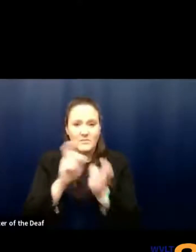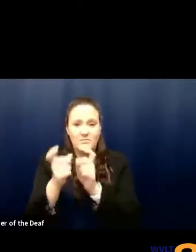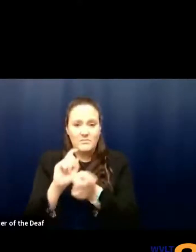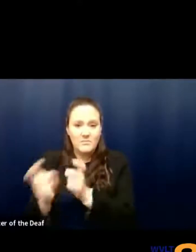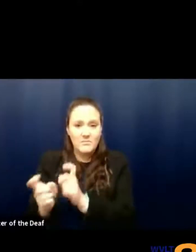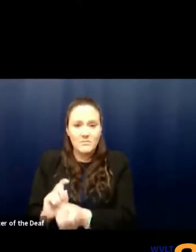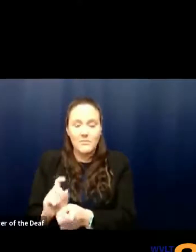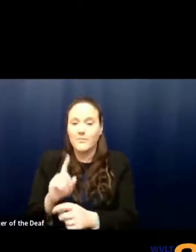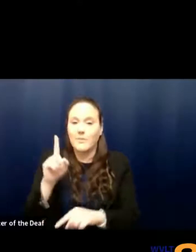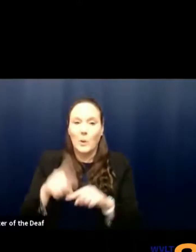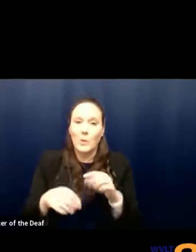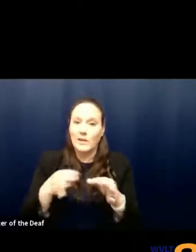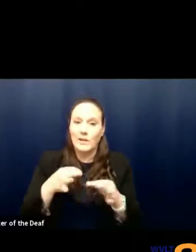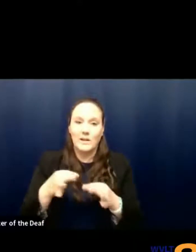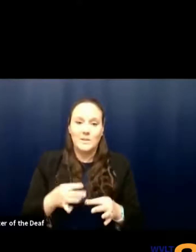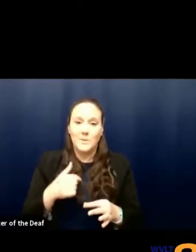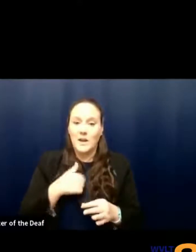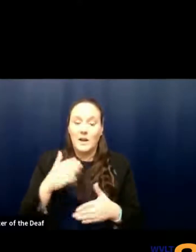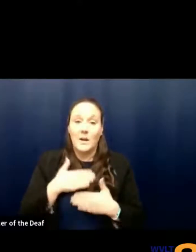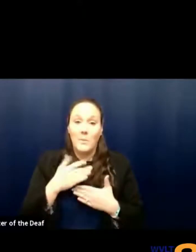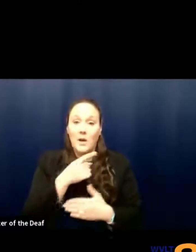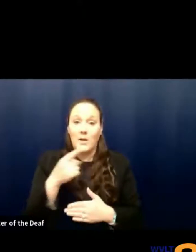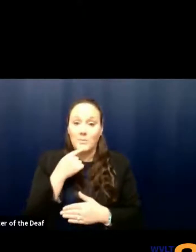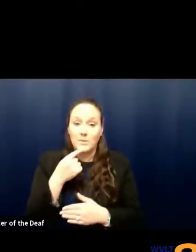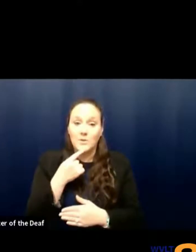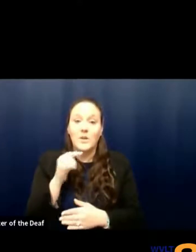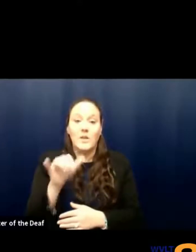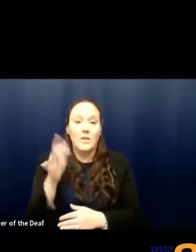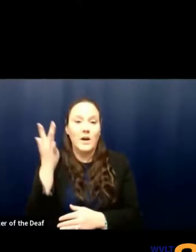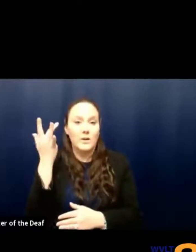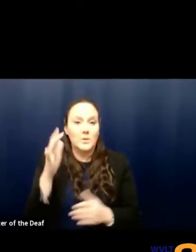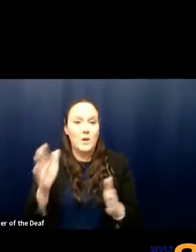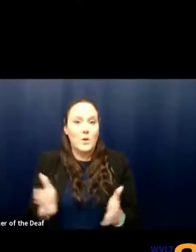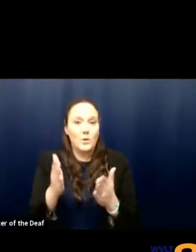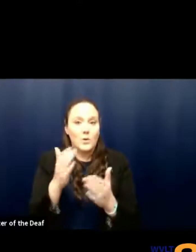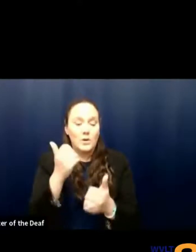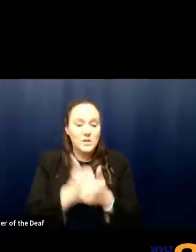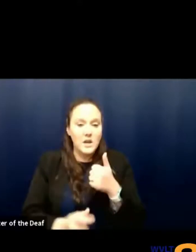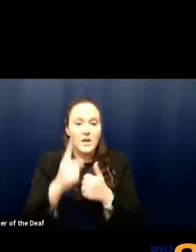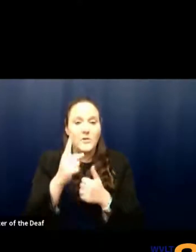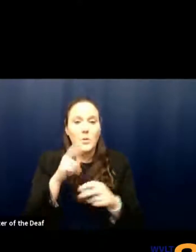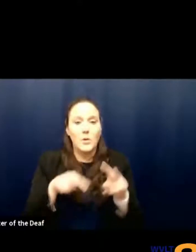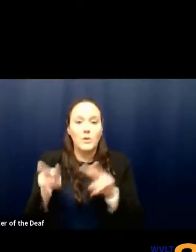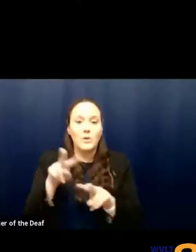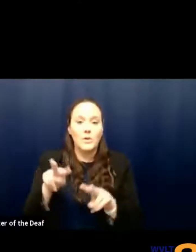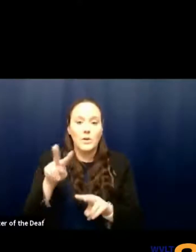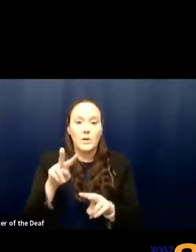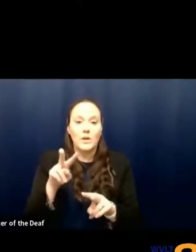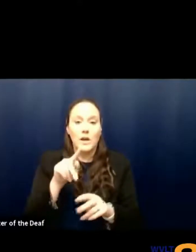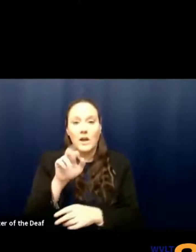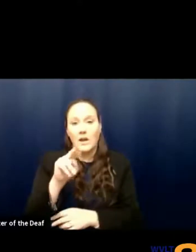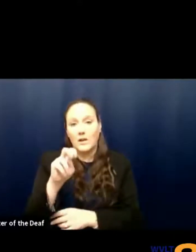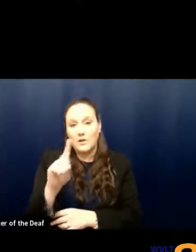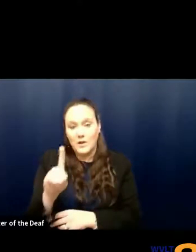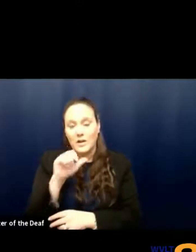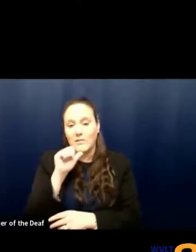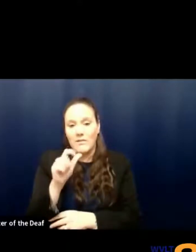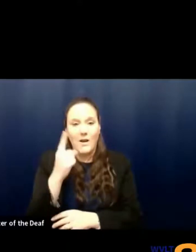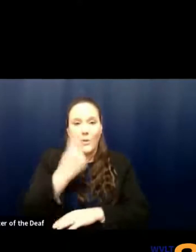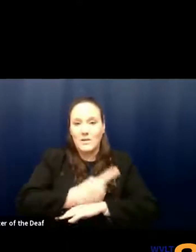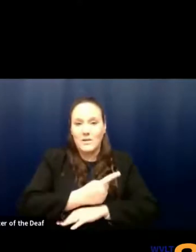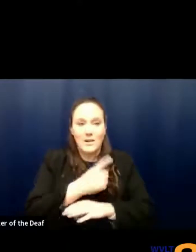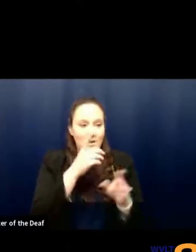And again, I'm glad that you said that. That's why we really encourage everybody to look at trends instead of one day at a